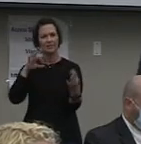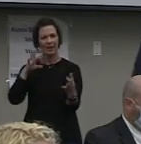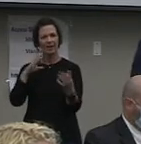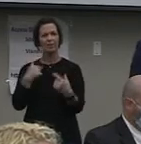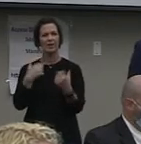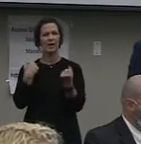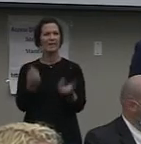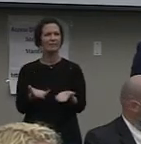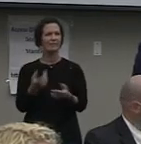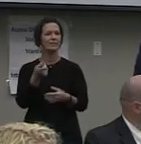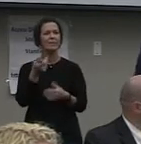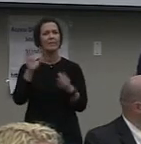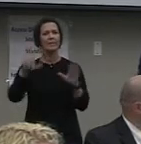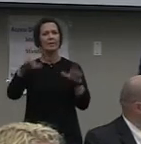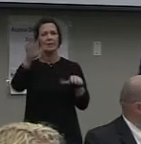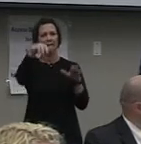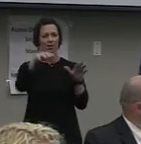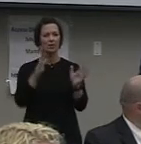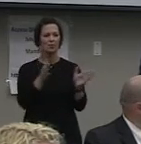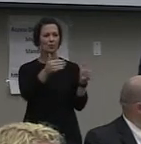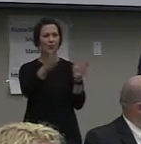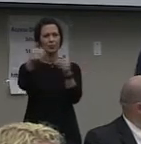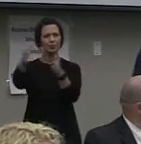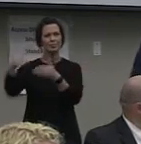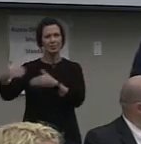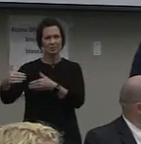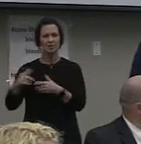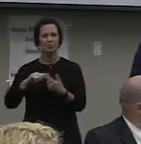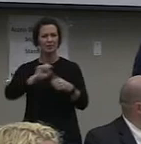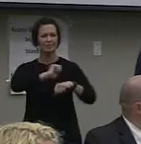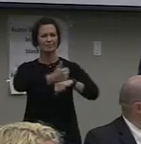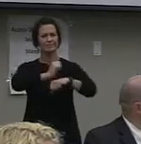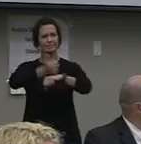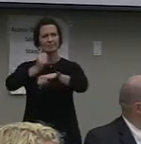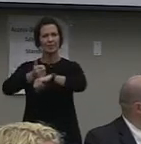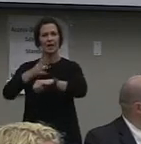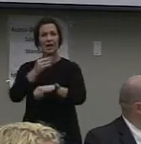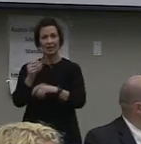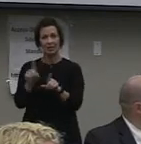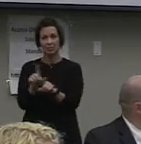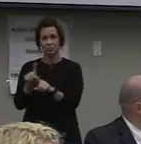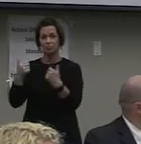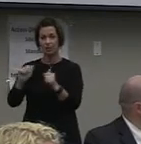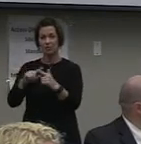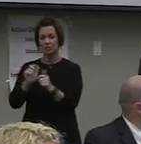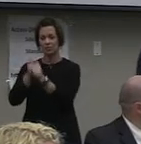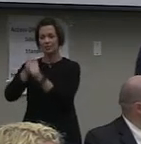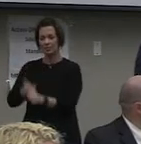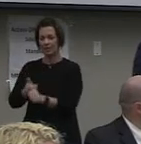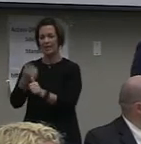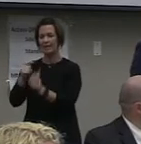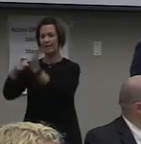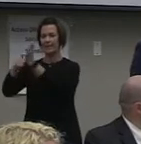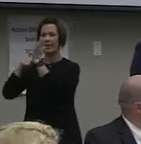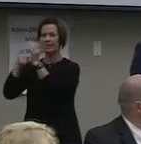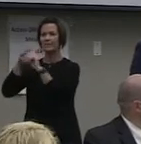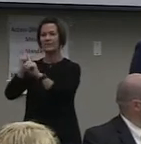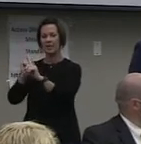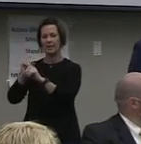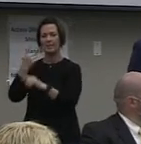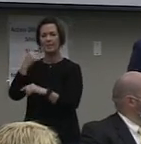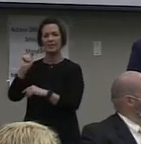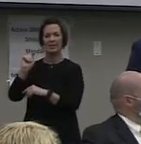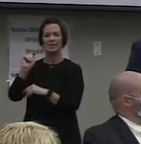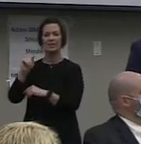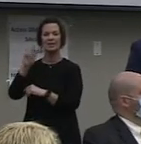multiple rooms that are in place. And of course, we're trying to abide by also the mandates from the Division of